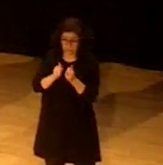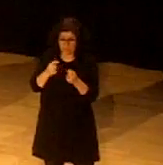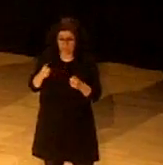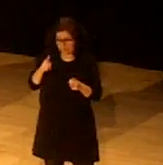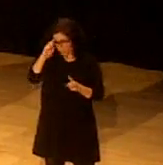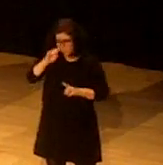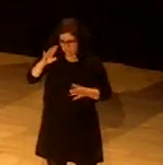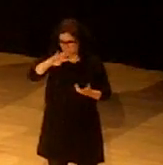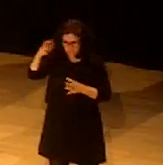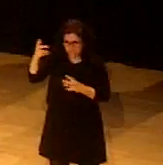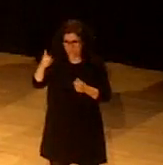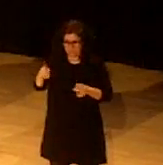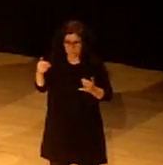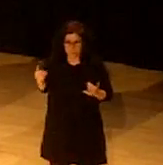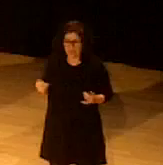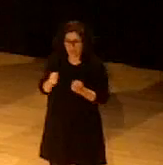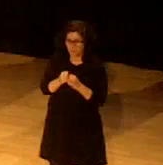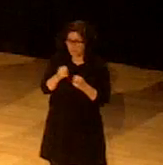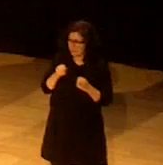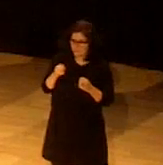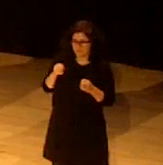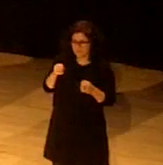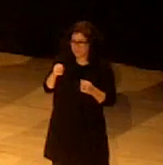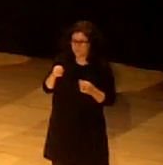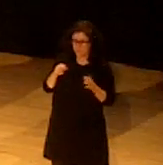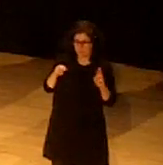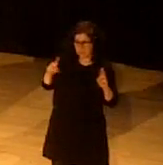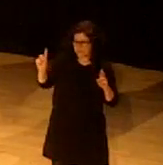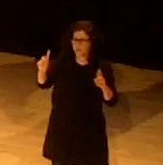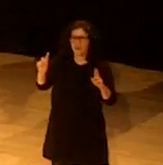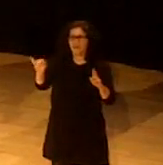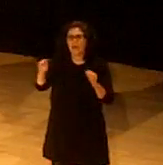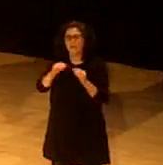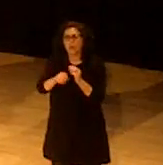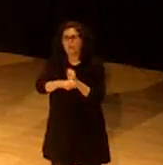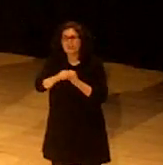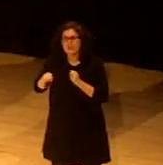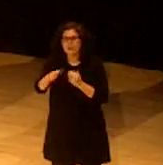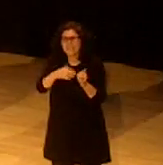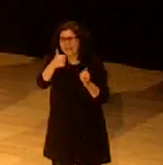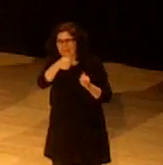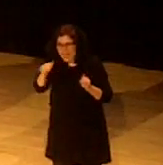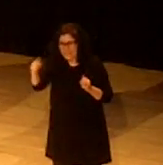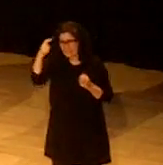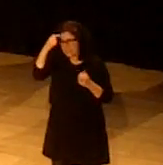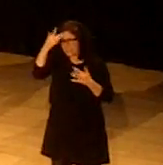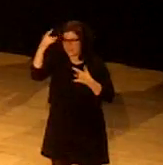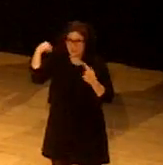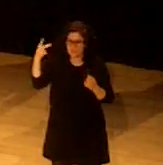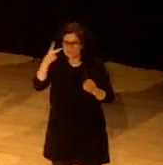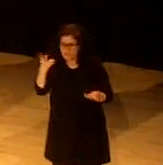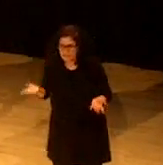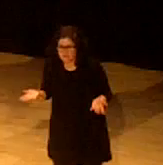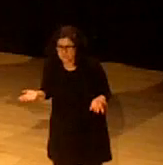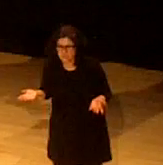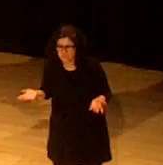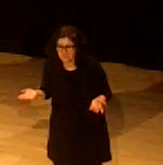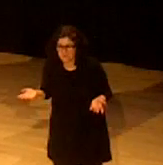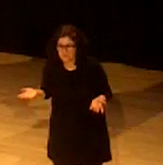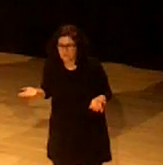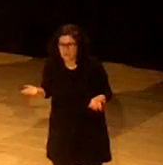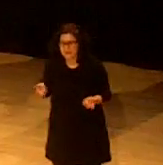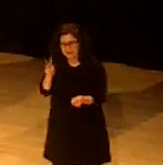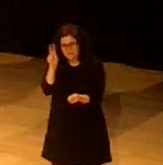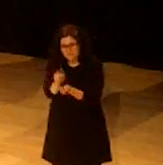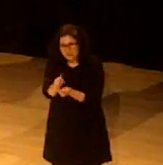fiasco unfolding in this country now that is more extreme than any psychiatric institution in the country. And it's called